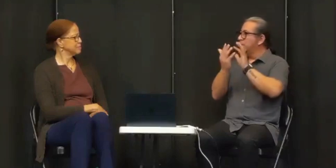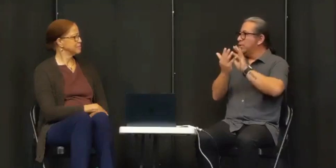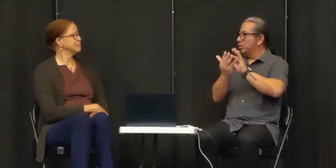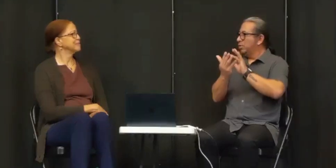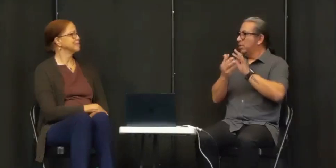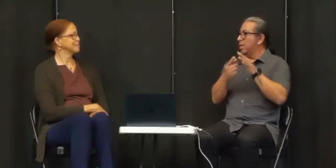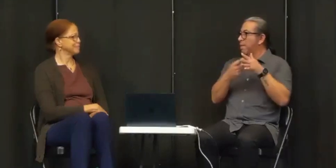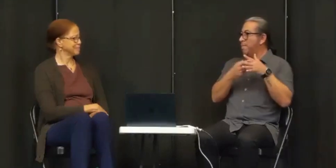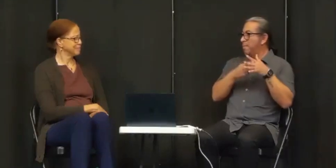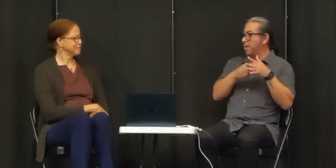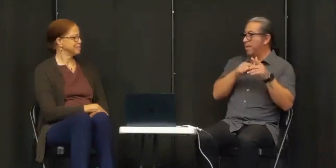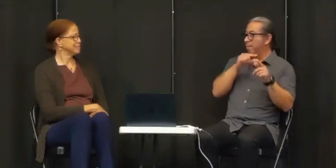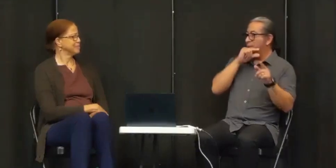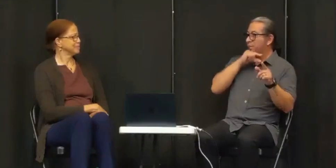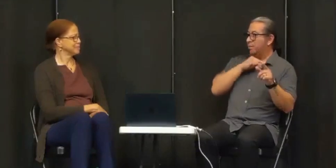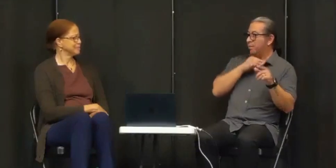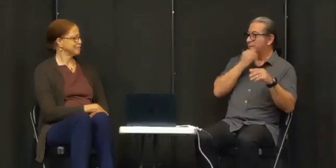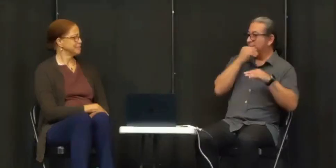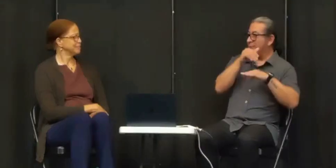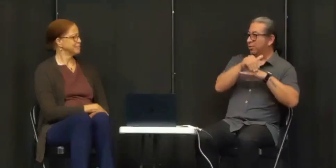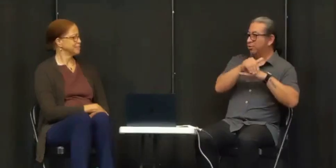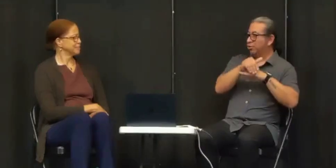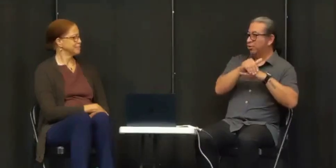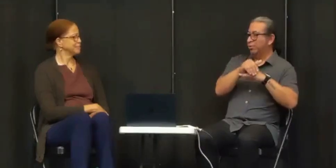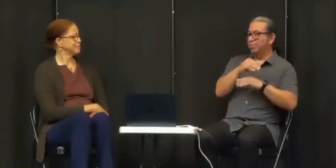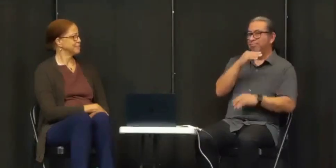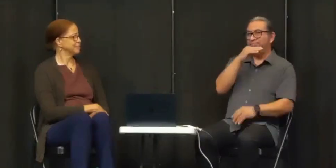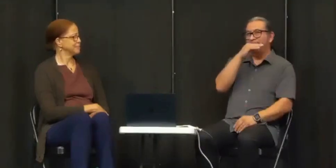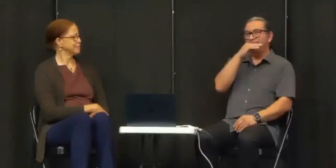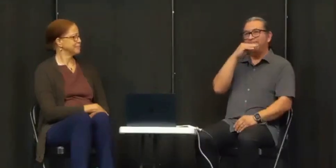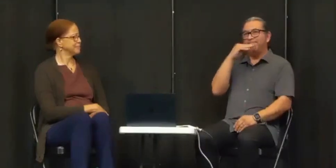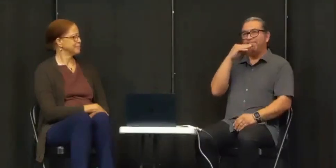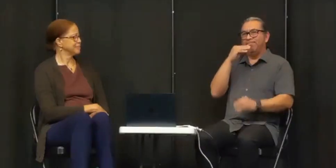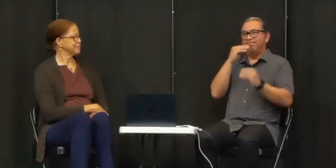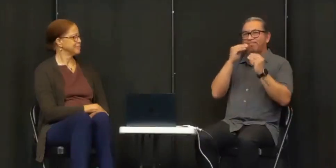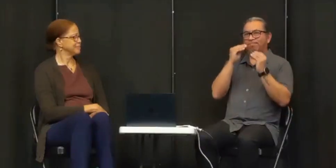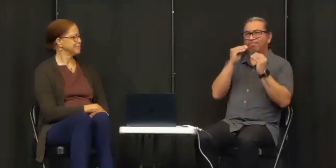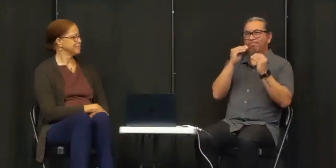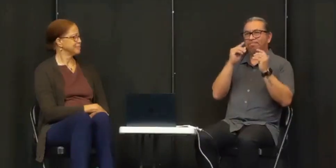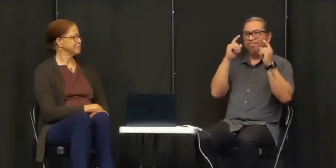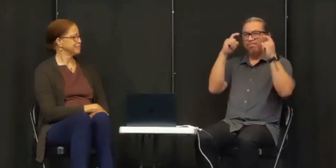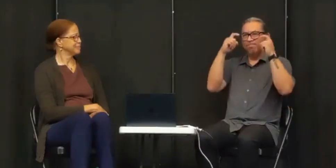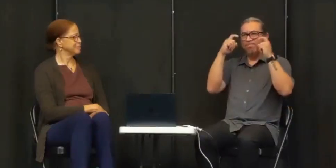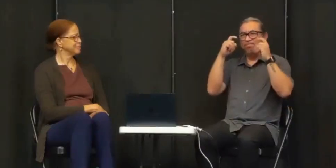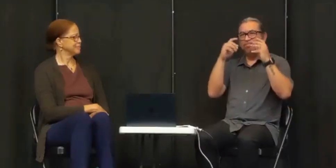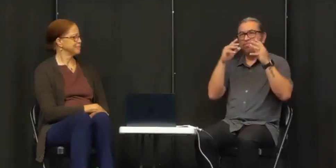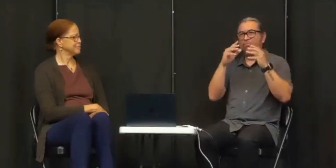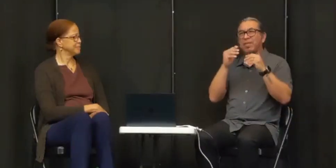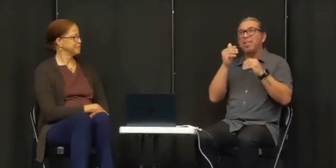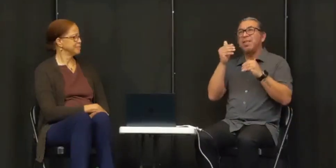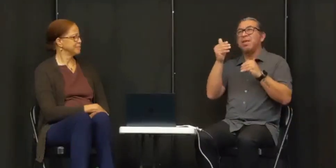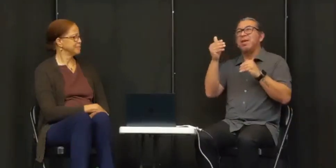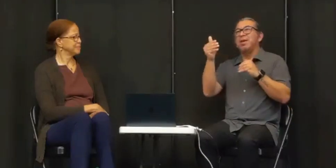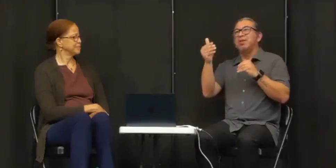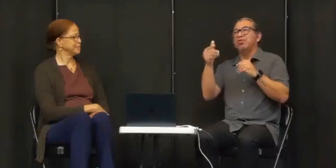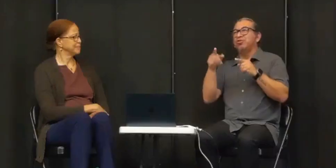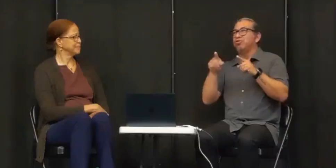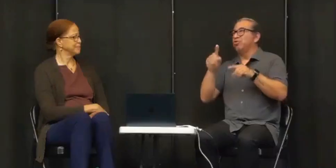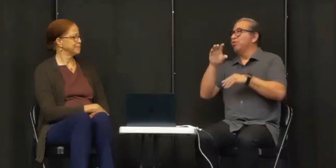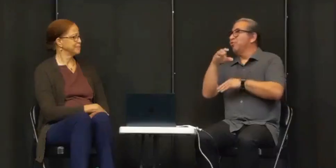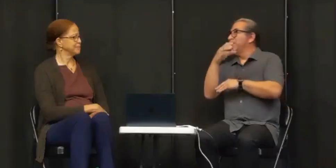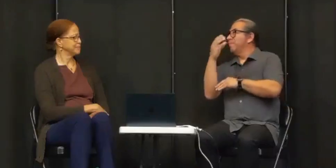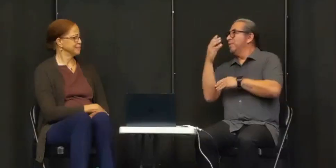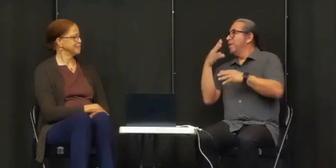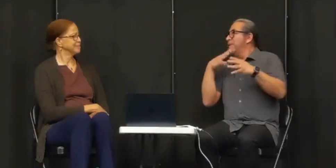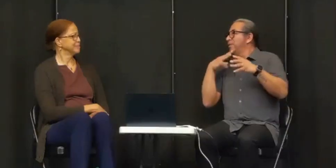that woman going through that transformation. The beginning of the Thanksgiving dinner, kind of just being alone